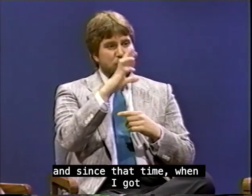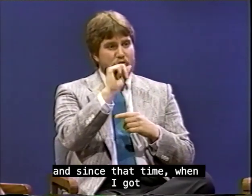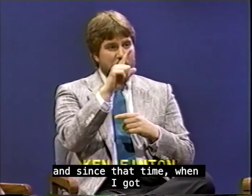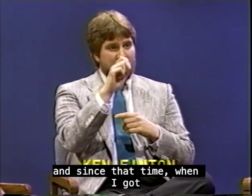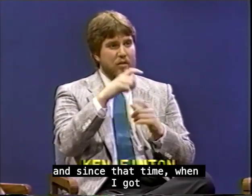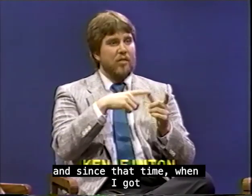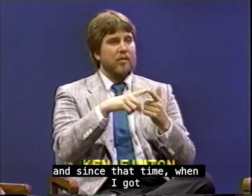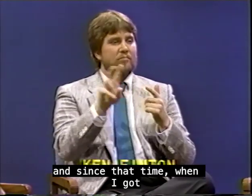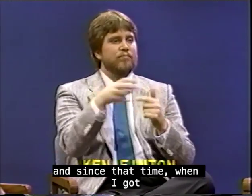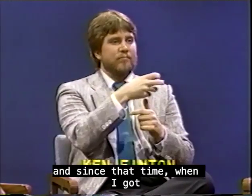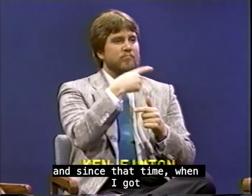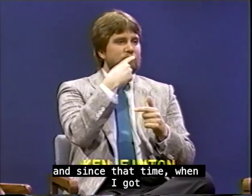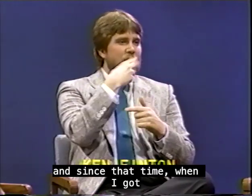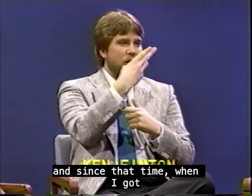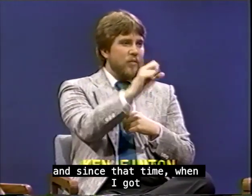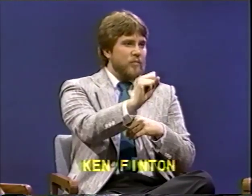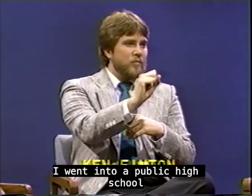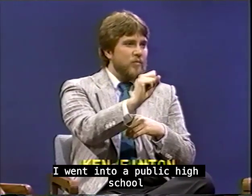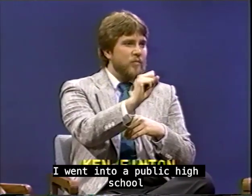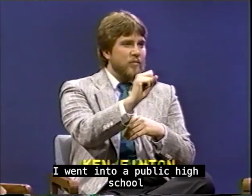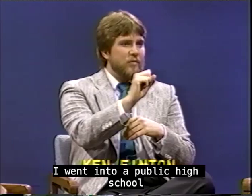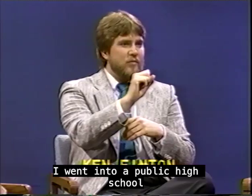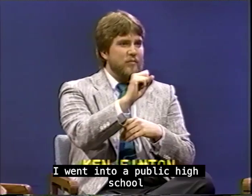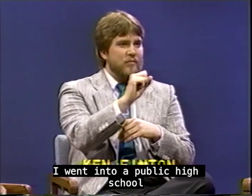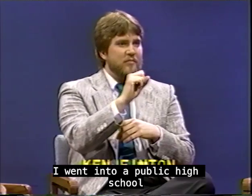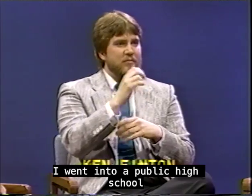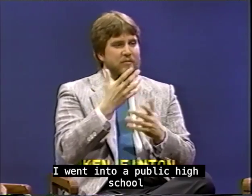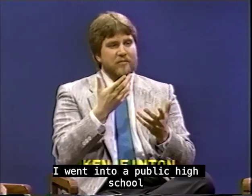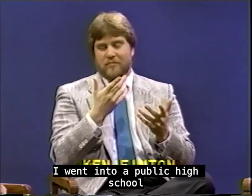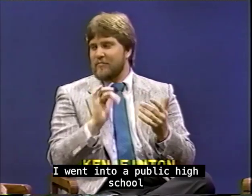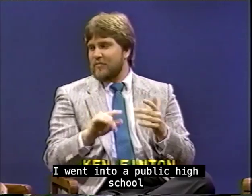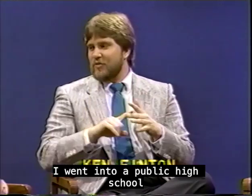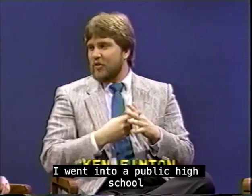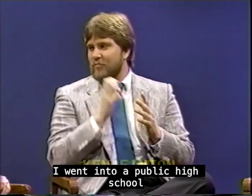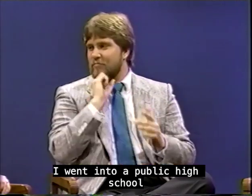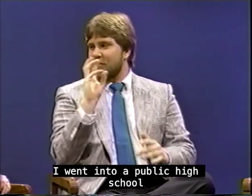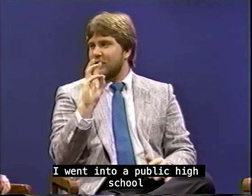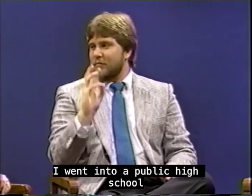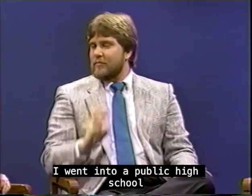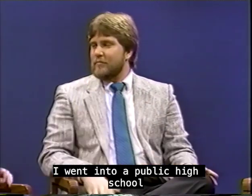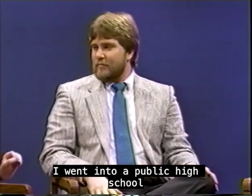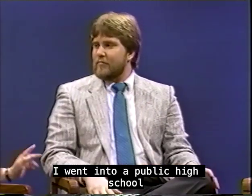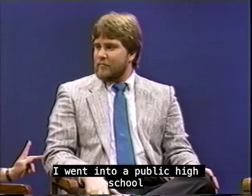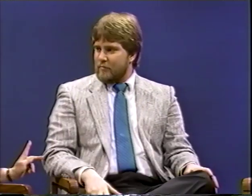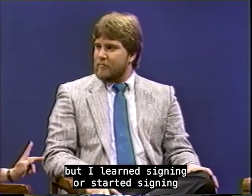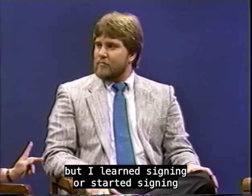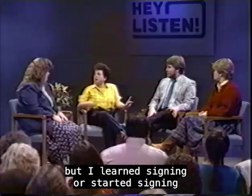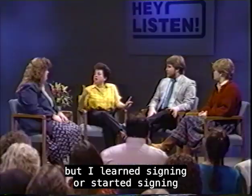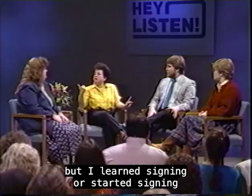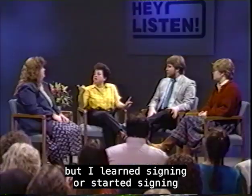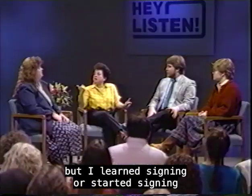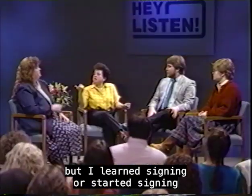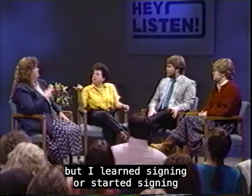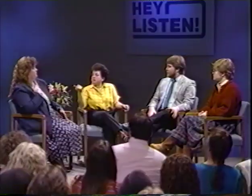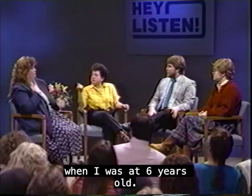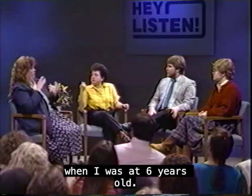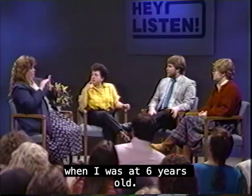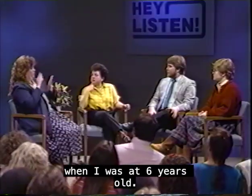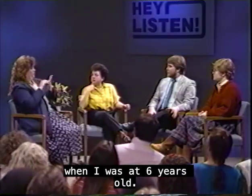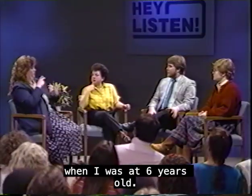time, when I got into the 8th grade, I went into a public high school where hearing people were. But I learned signing or started signing when I was at 6 years